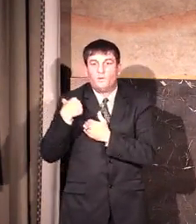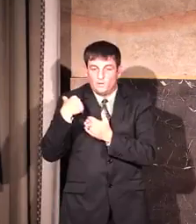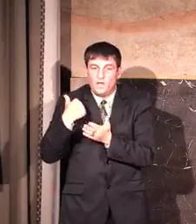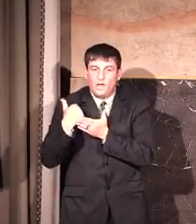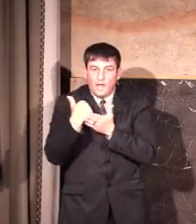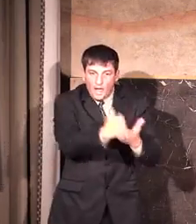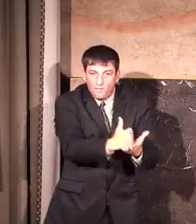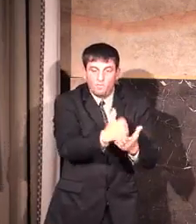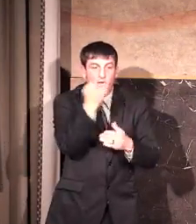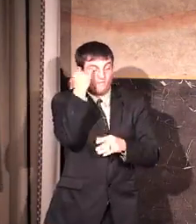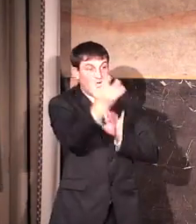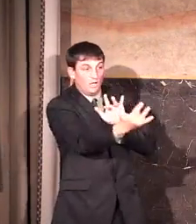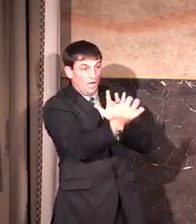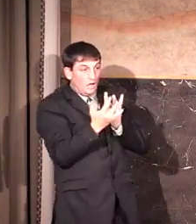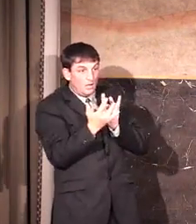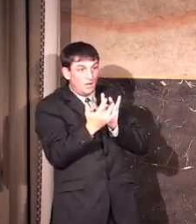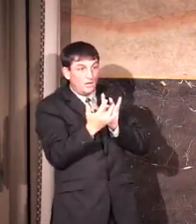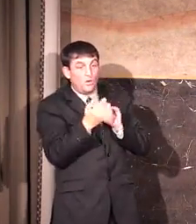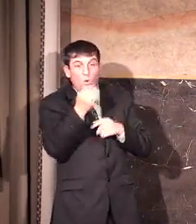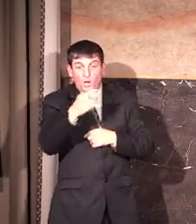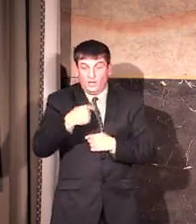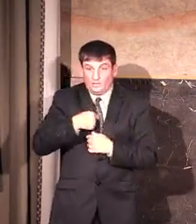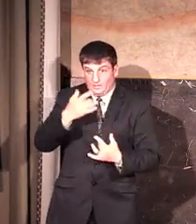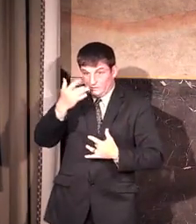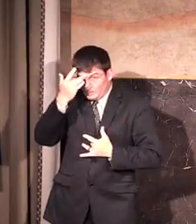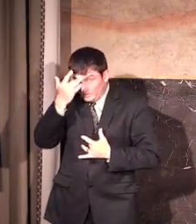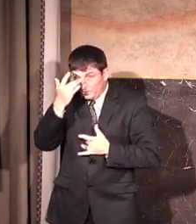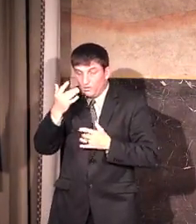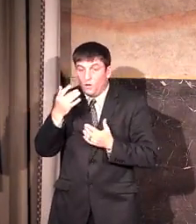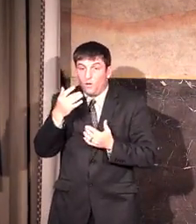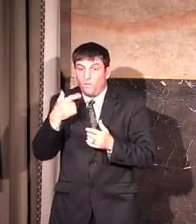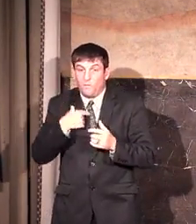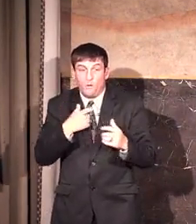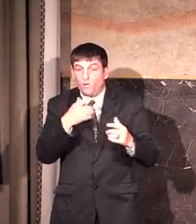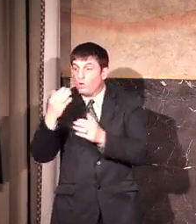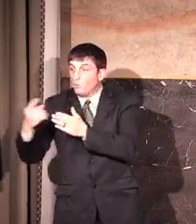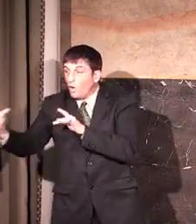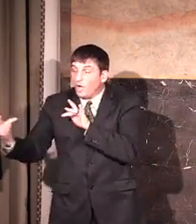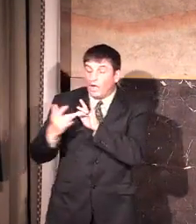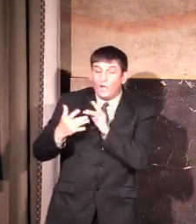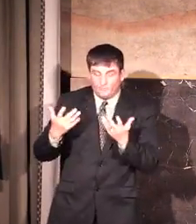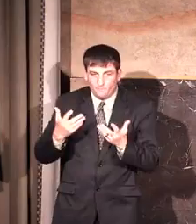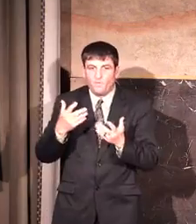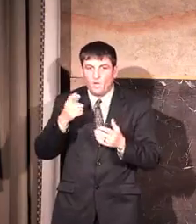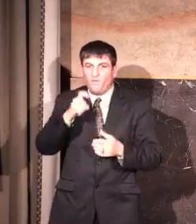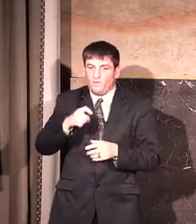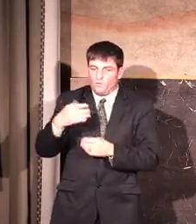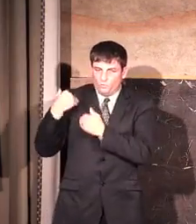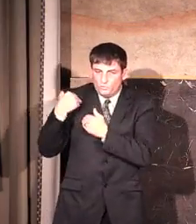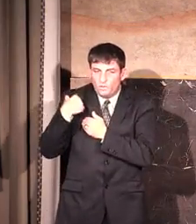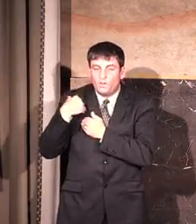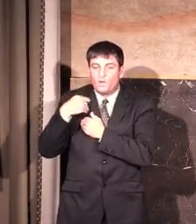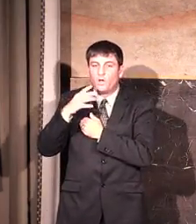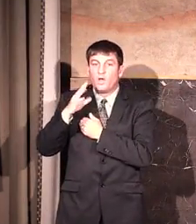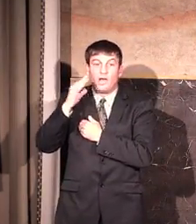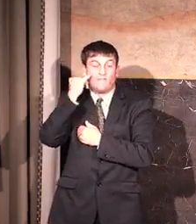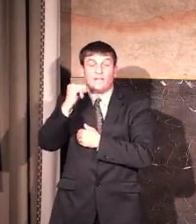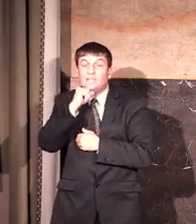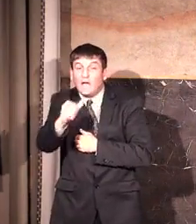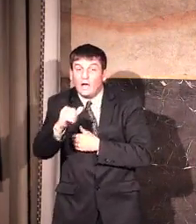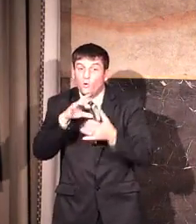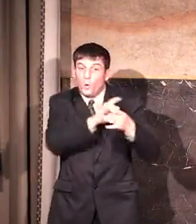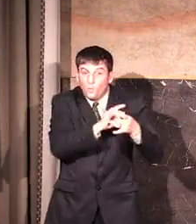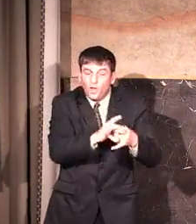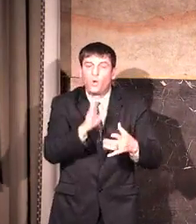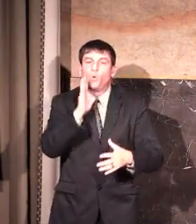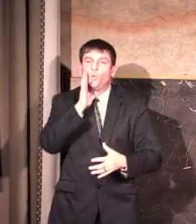we're a case or whether we're a contact. And if people don't participate, if people don't cooperate, it's going to be very challenging to be successful. So we really do want to